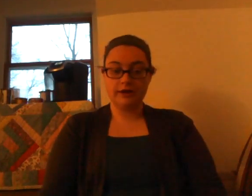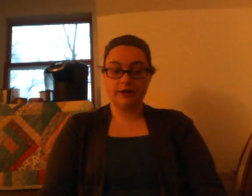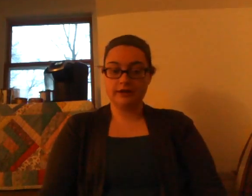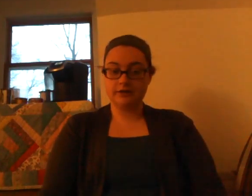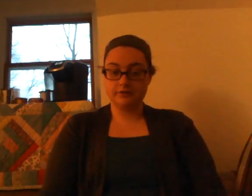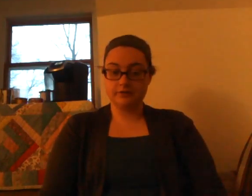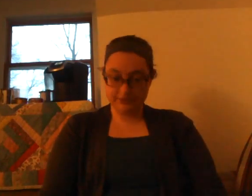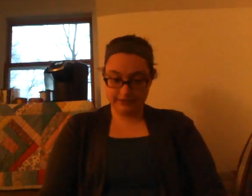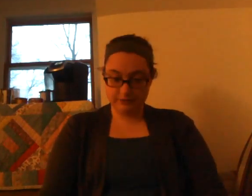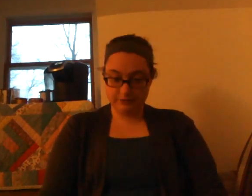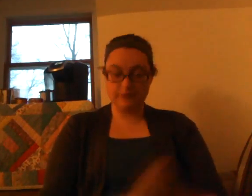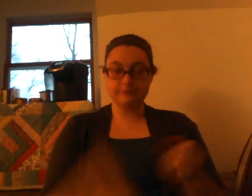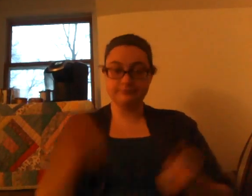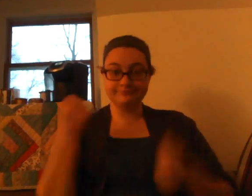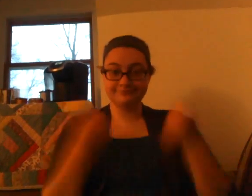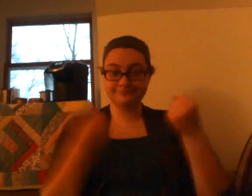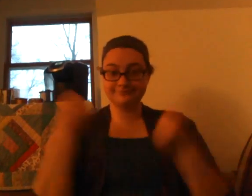And the second one.